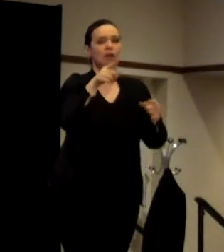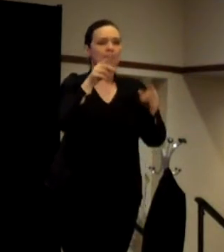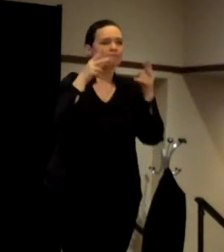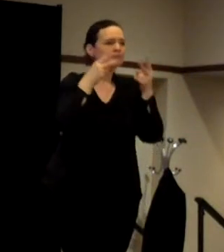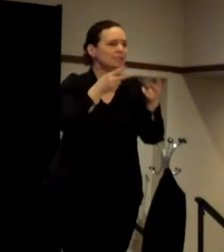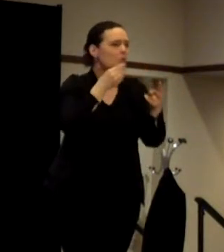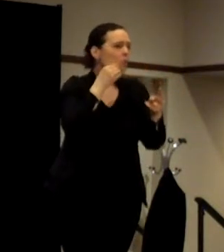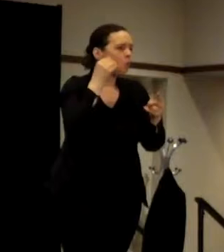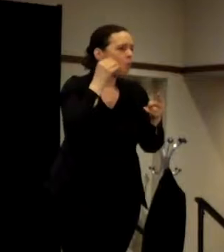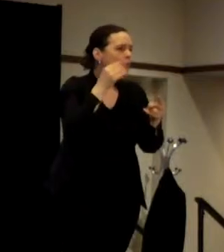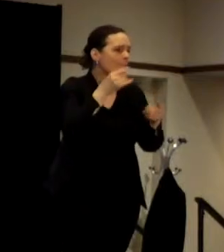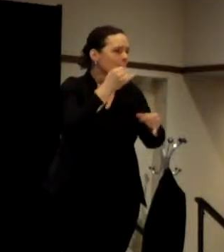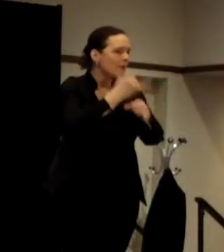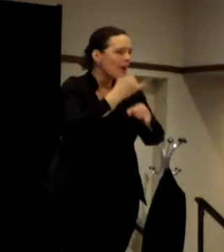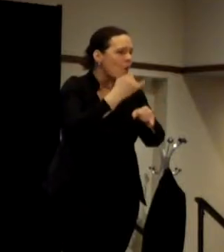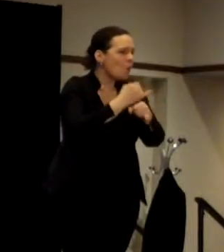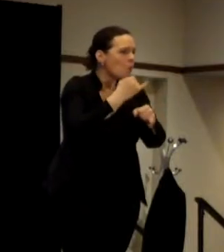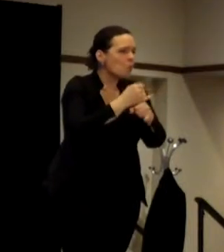homebound seniors to get to them,